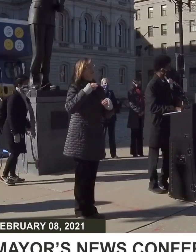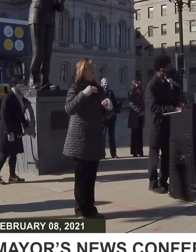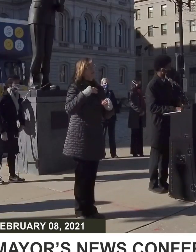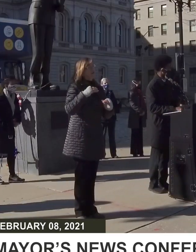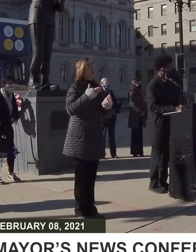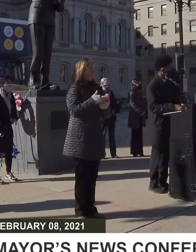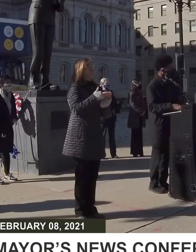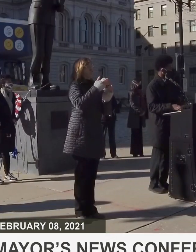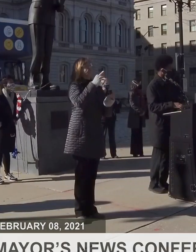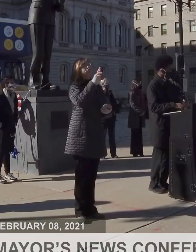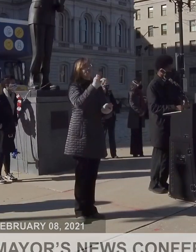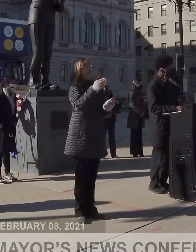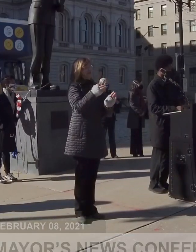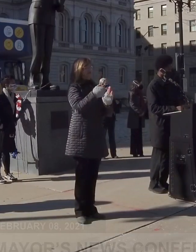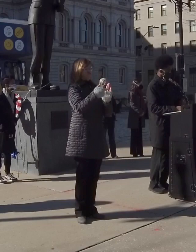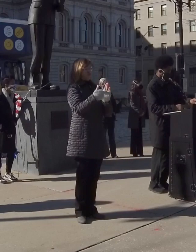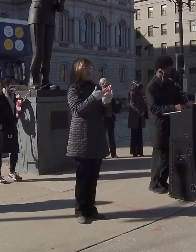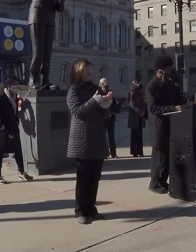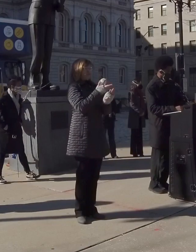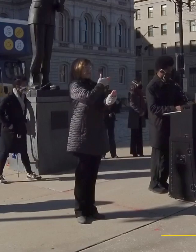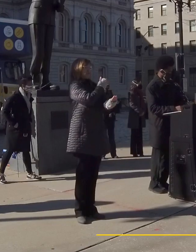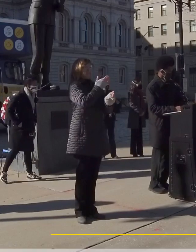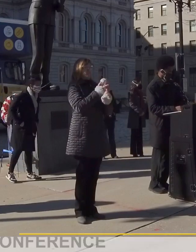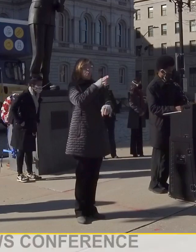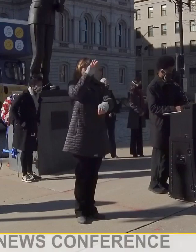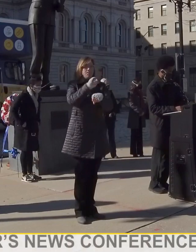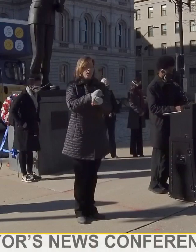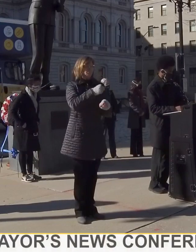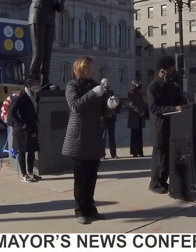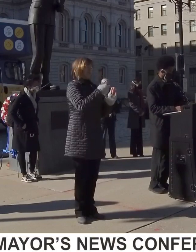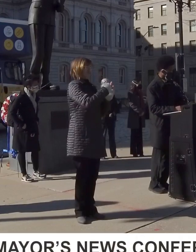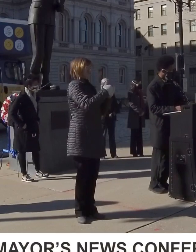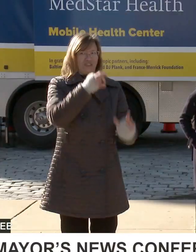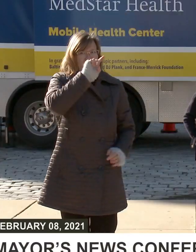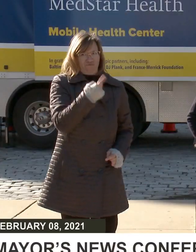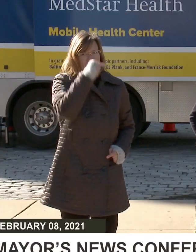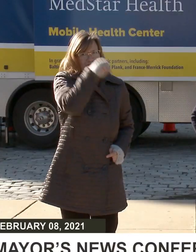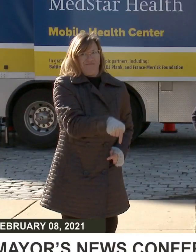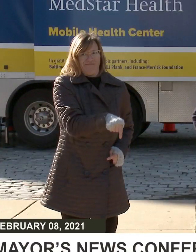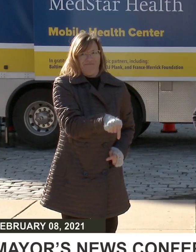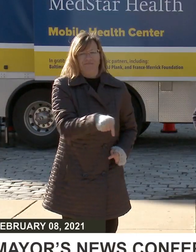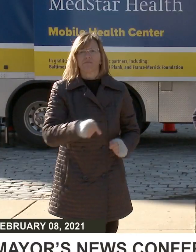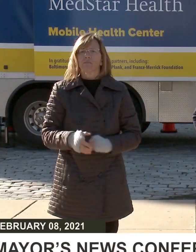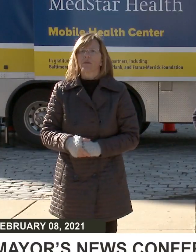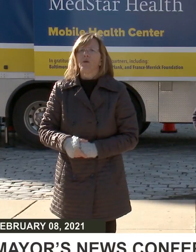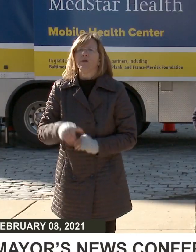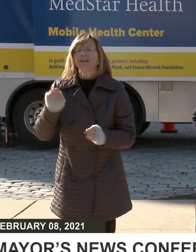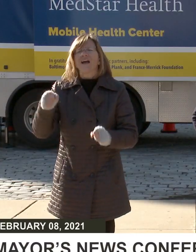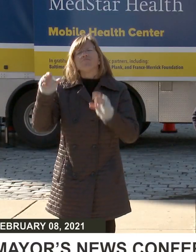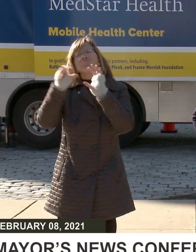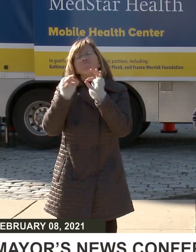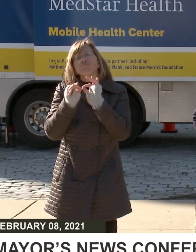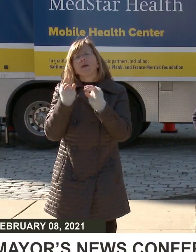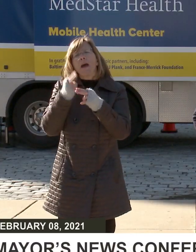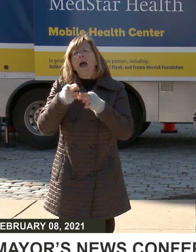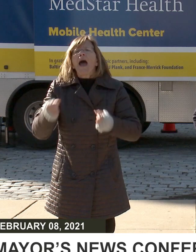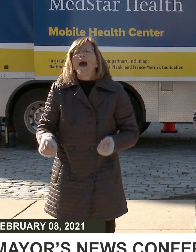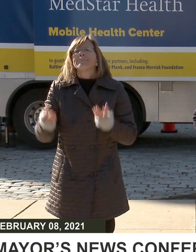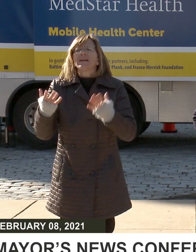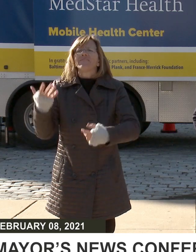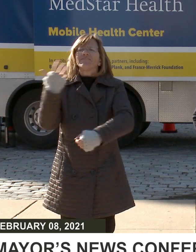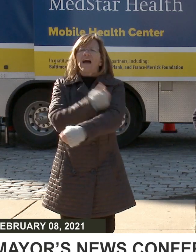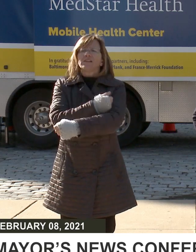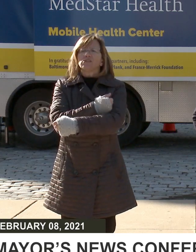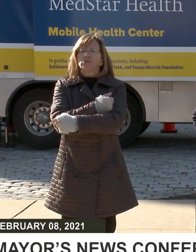In relation to the 50 to 100 vaccinations by this mobile unit, can you talk about the allotment? How much do you have kind of on